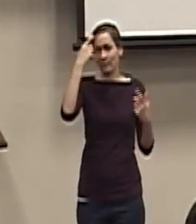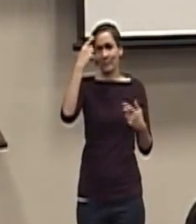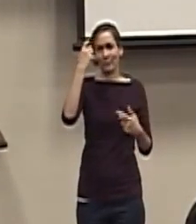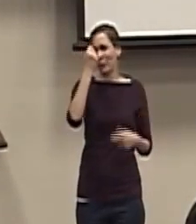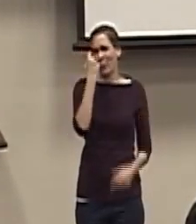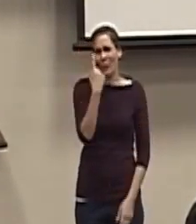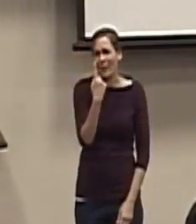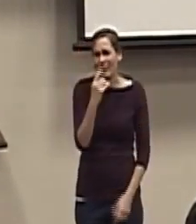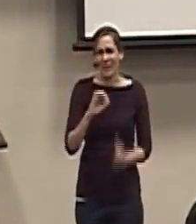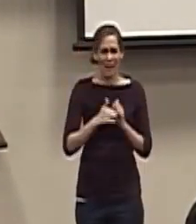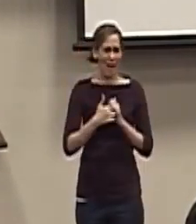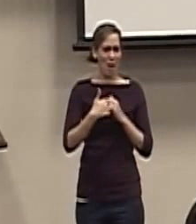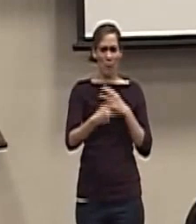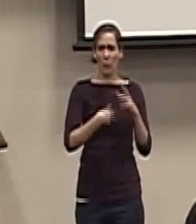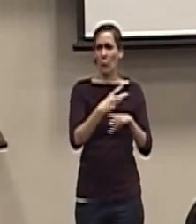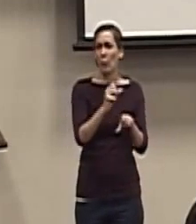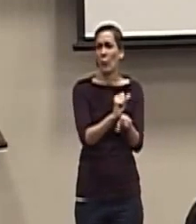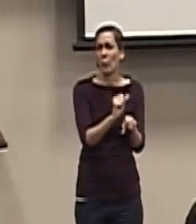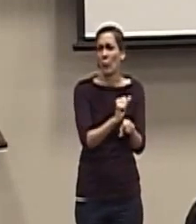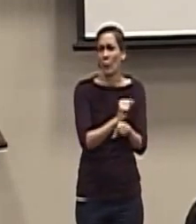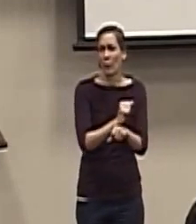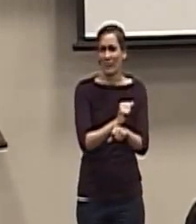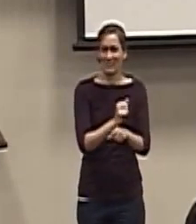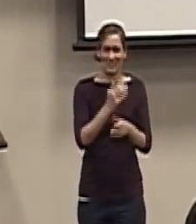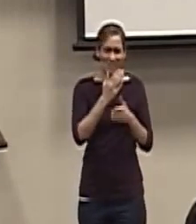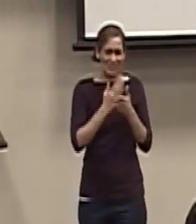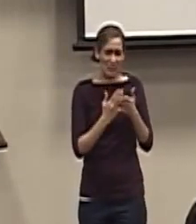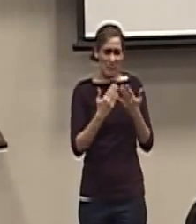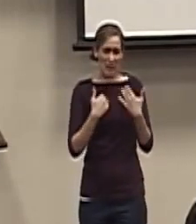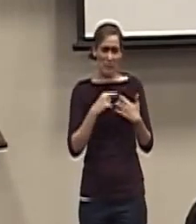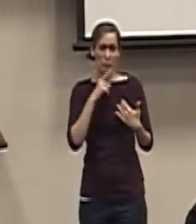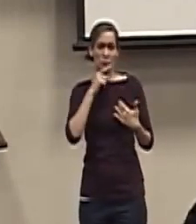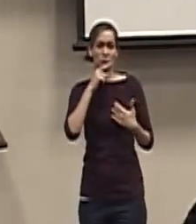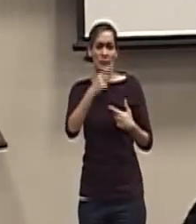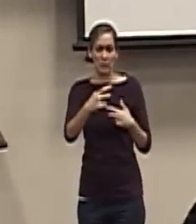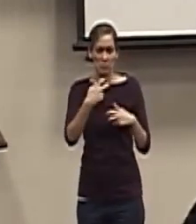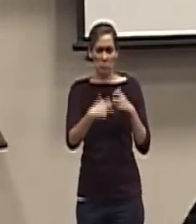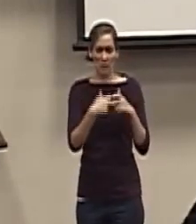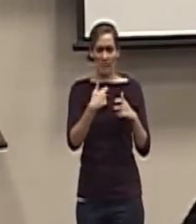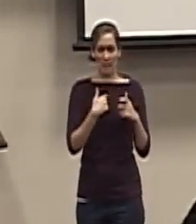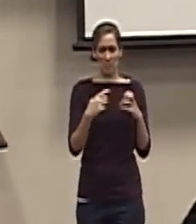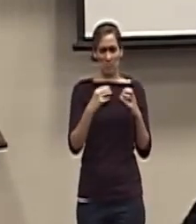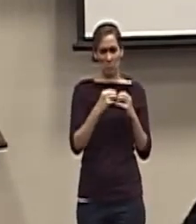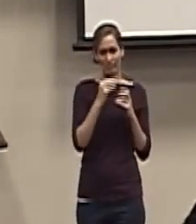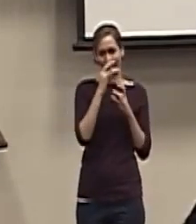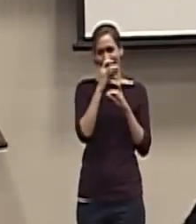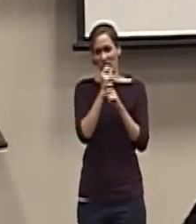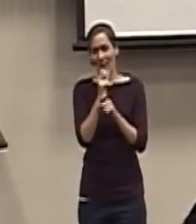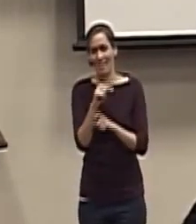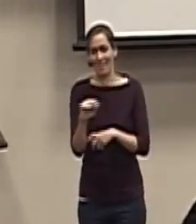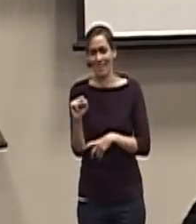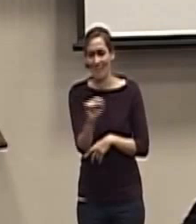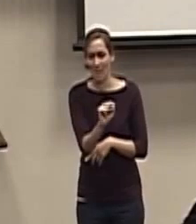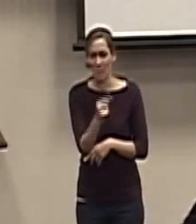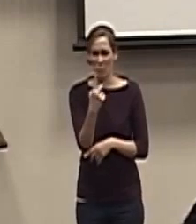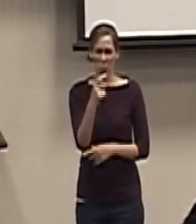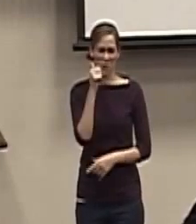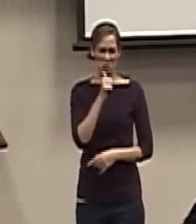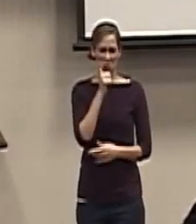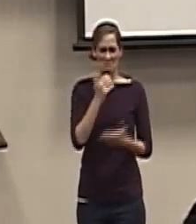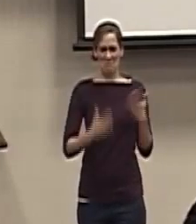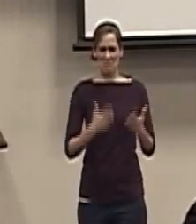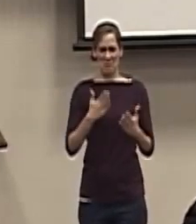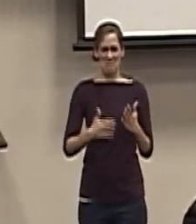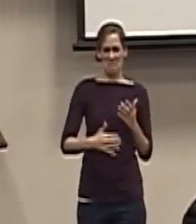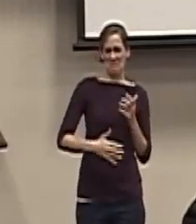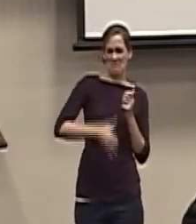those that did have real-world kind of problems, I found myself gravitating towards. One of those girls, maybe the most spoiled little girl I've ever met in my life,